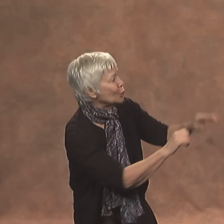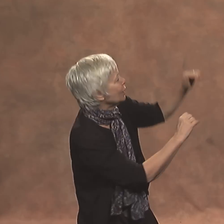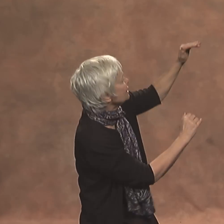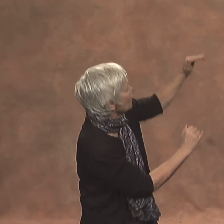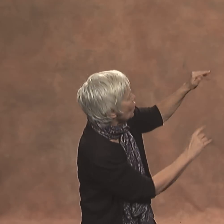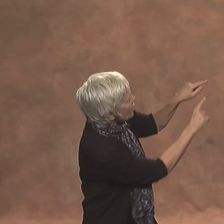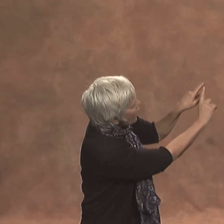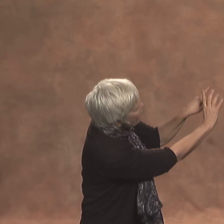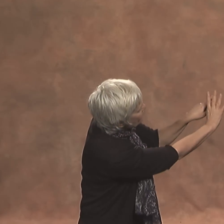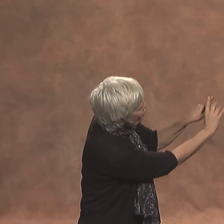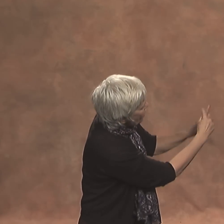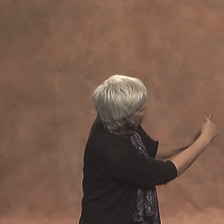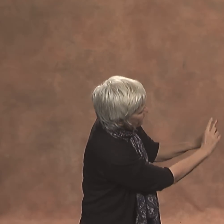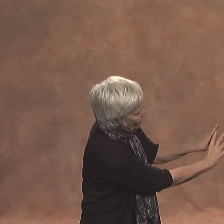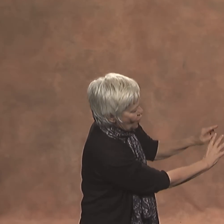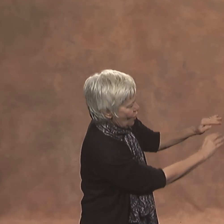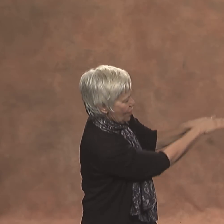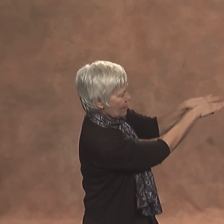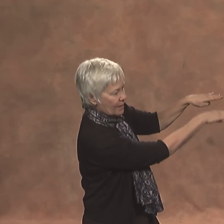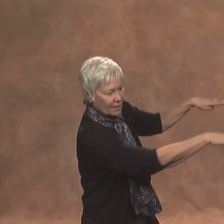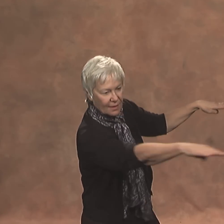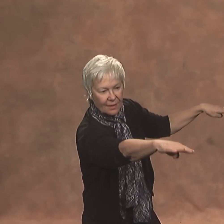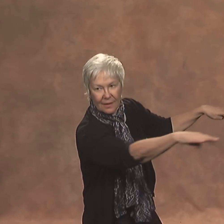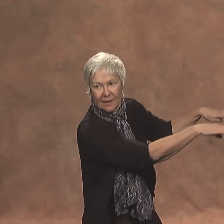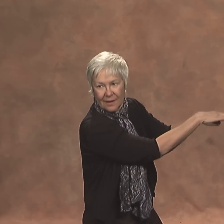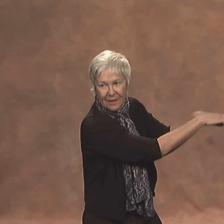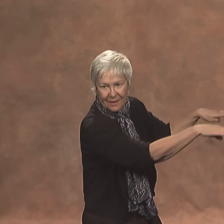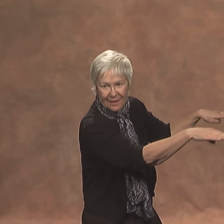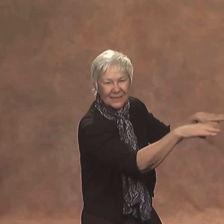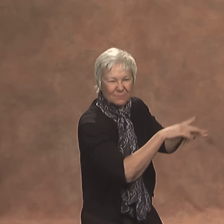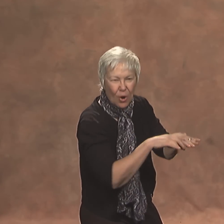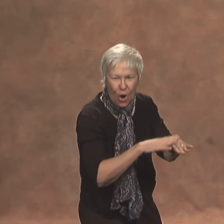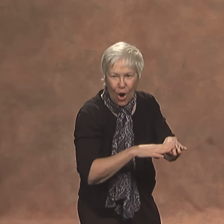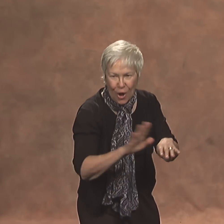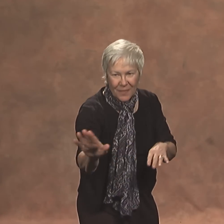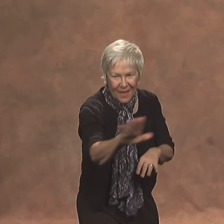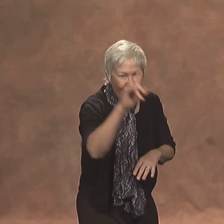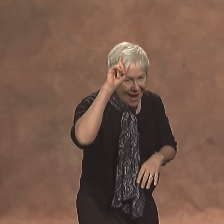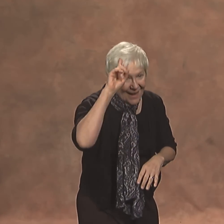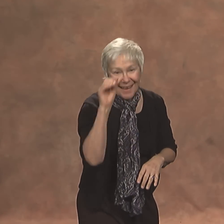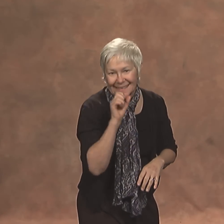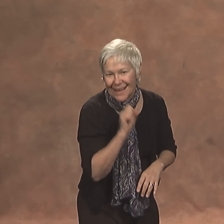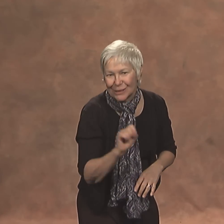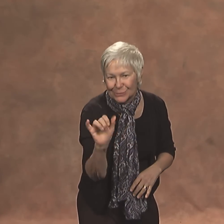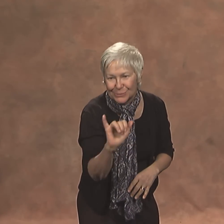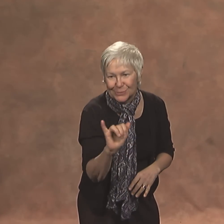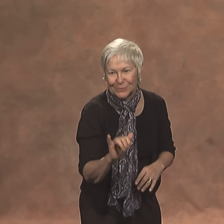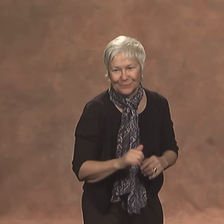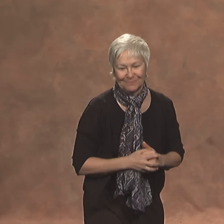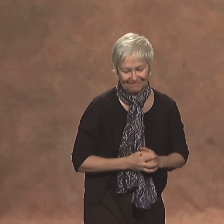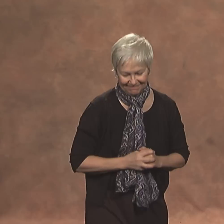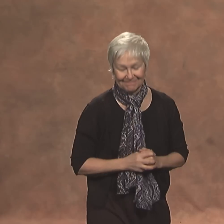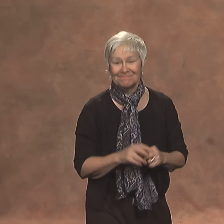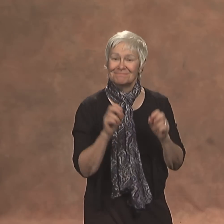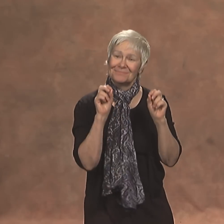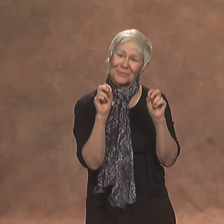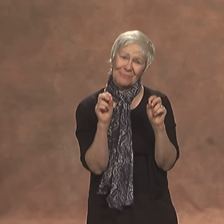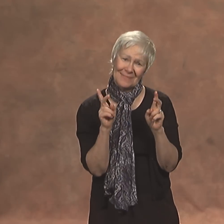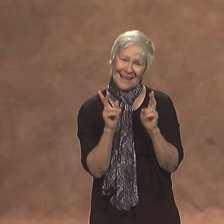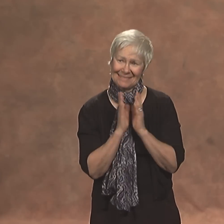that students have access to the information. And if the text is lower on the board, you can even lower your hand so that you're able